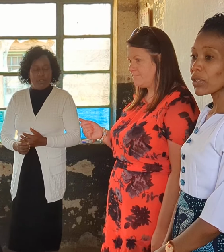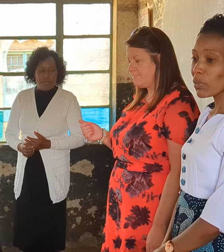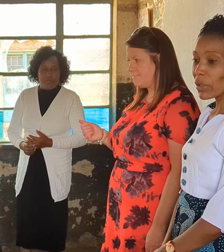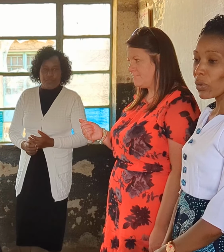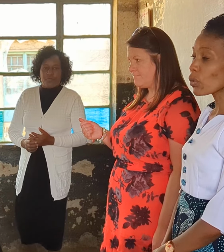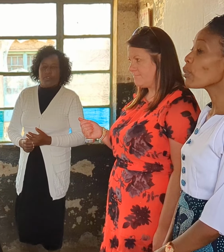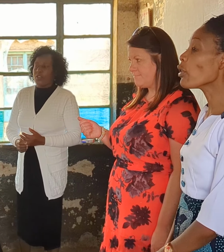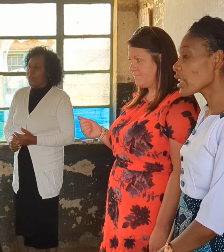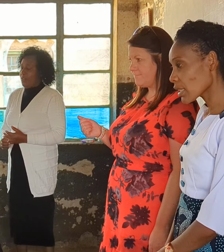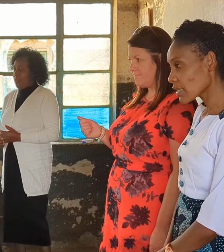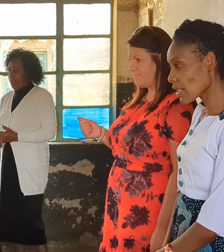Good morning.